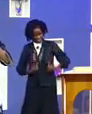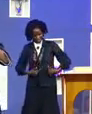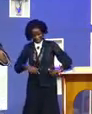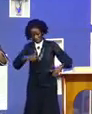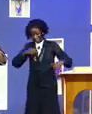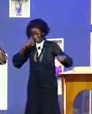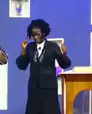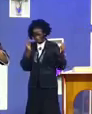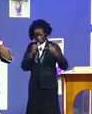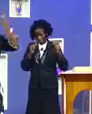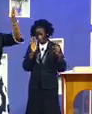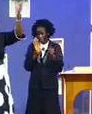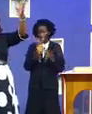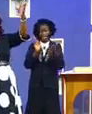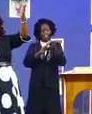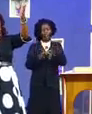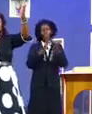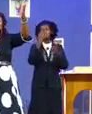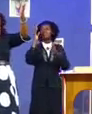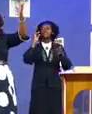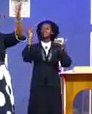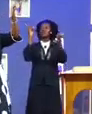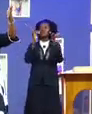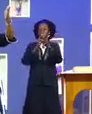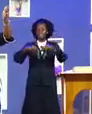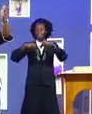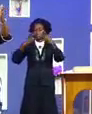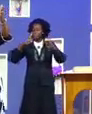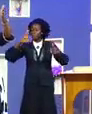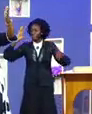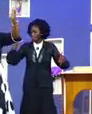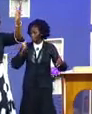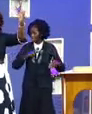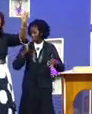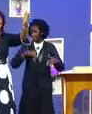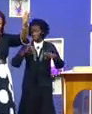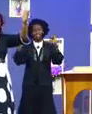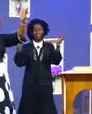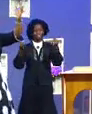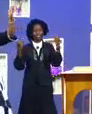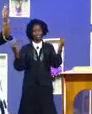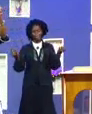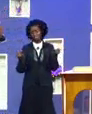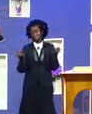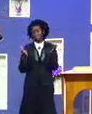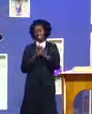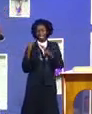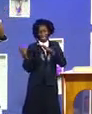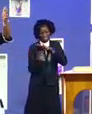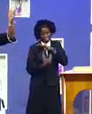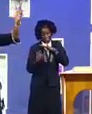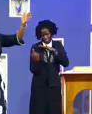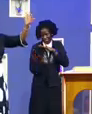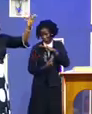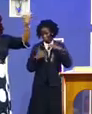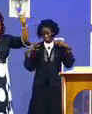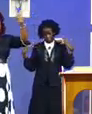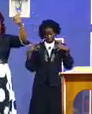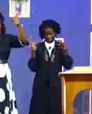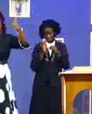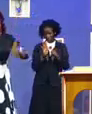gwanuma, ripooti z'abasawo zaali mbi nnyo, embeera nga